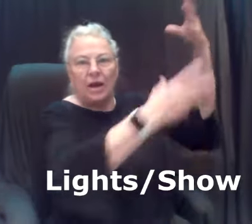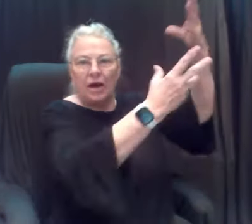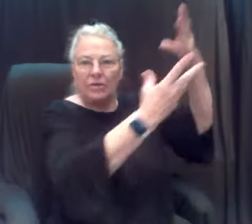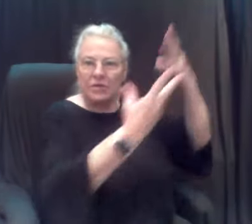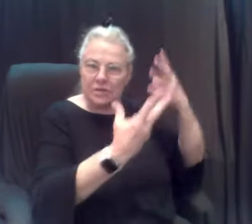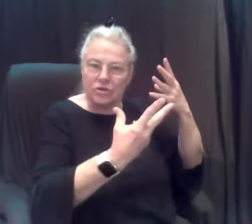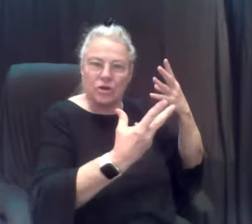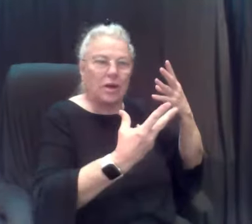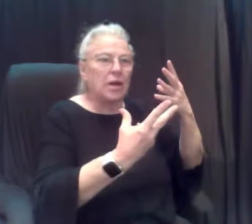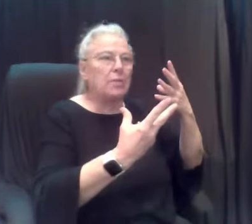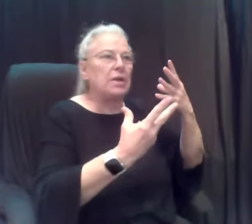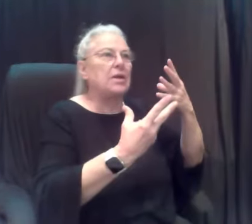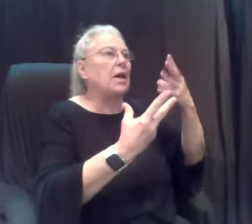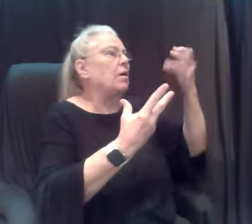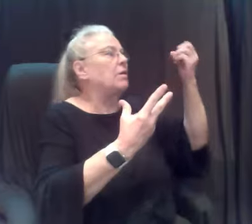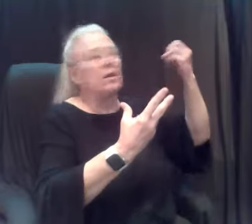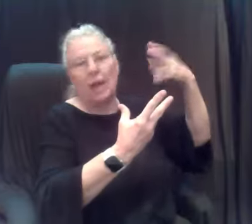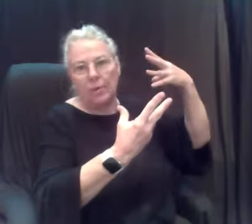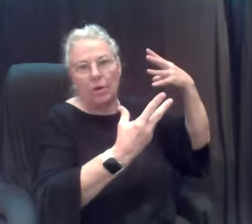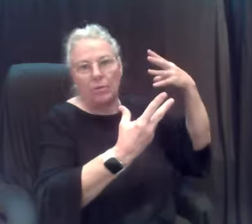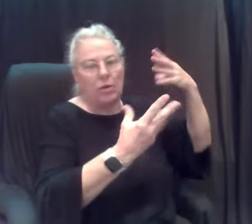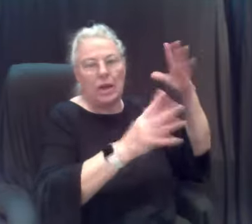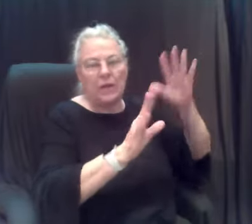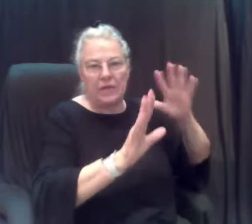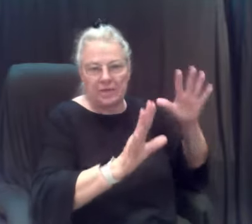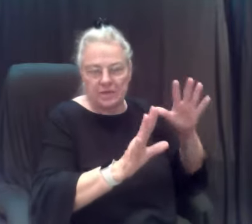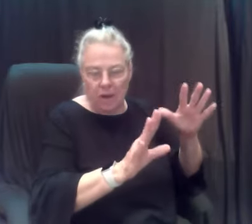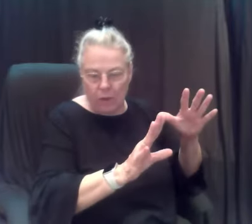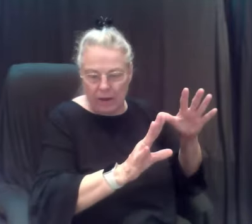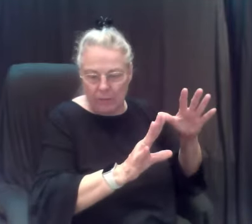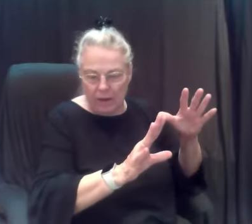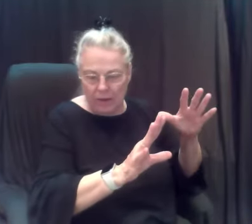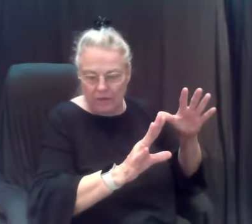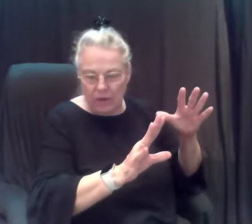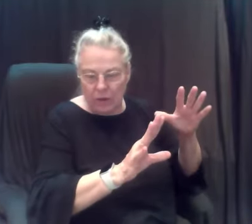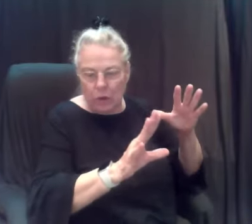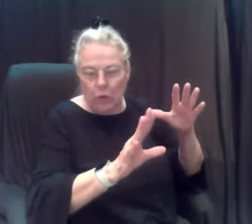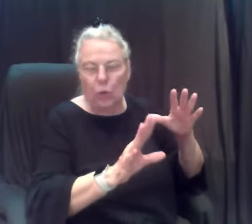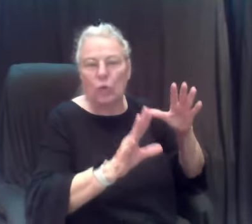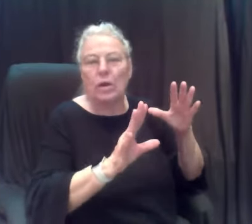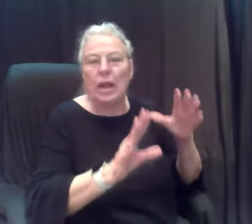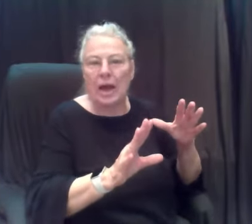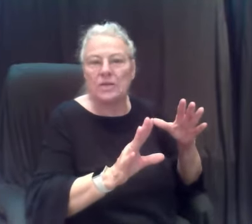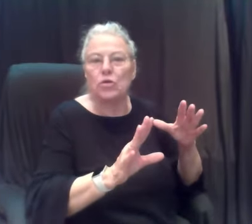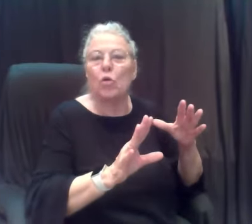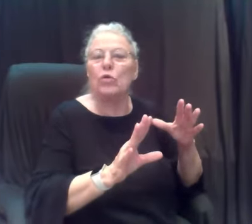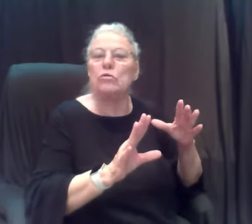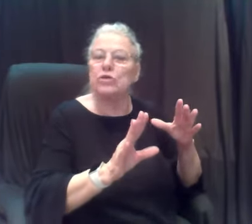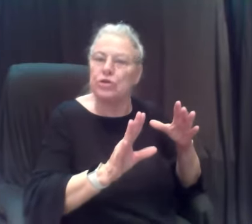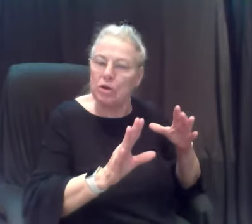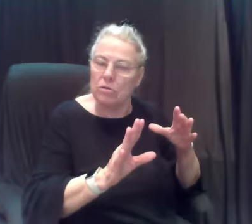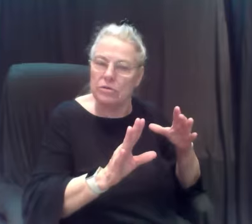the sunshine coming down, a light bulb going. That's not what it means. Who lights or who shows our